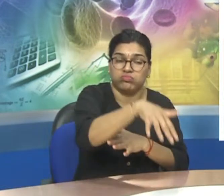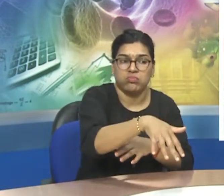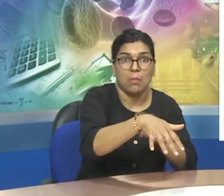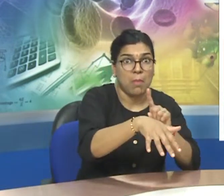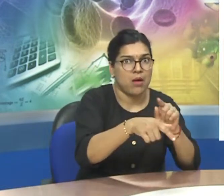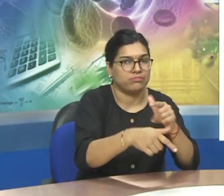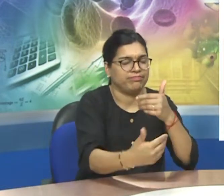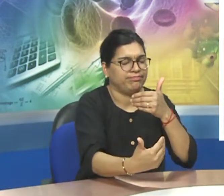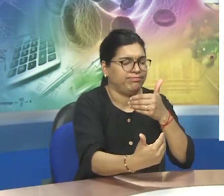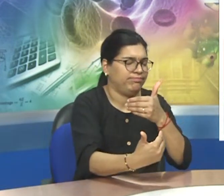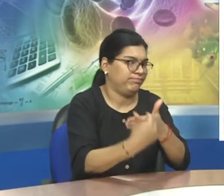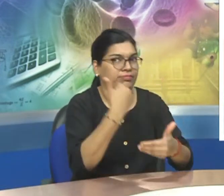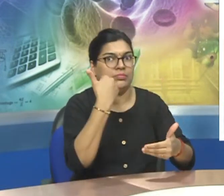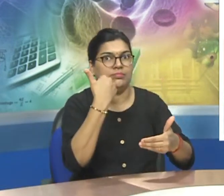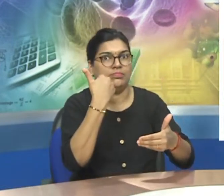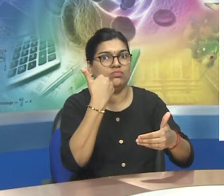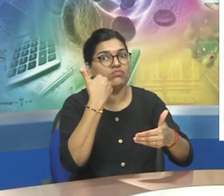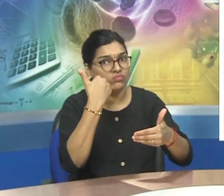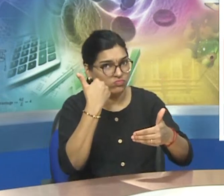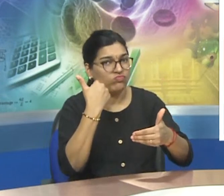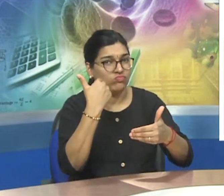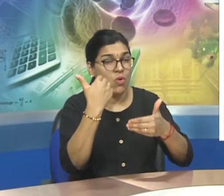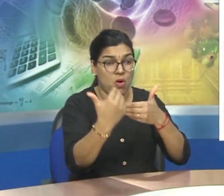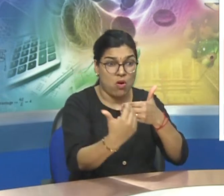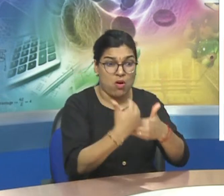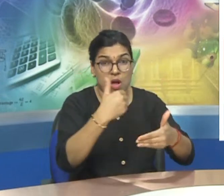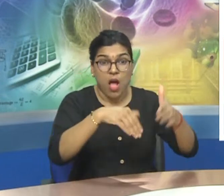hands and